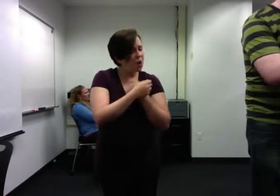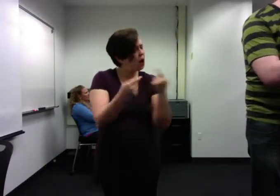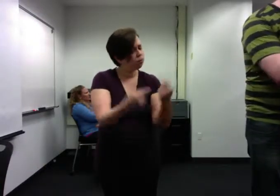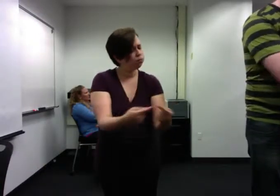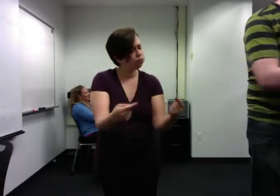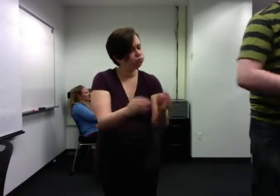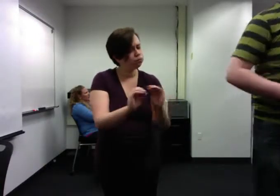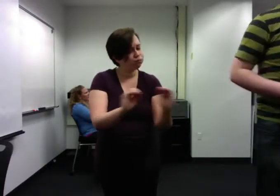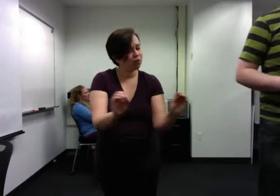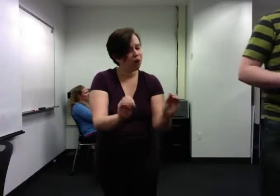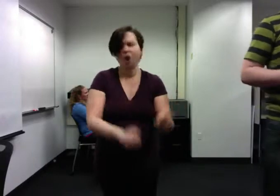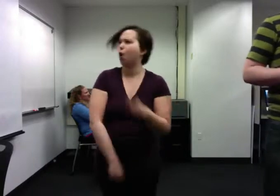you're crazy.